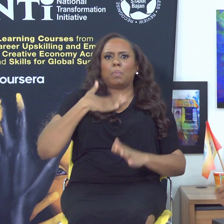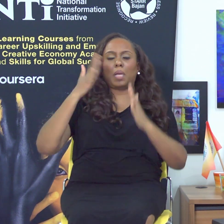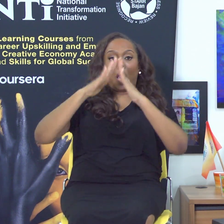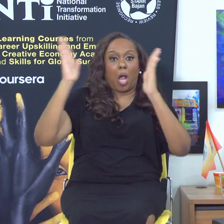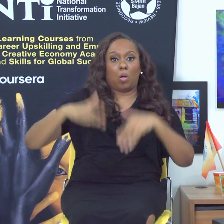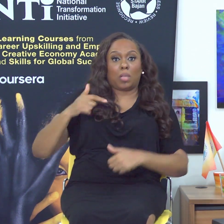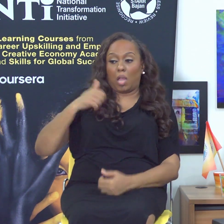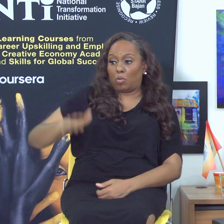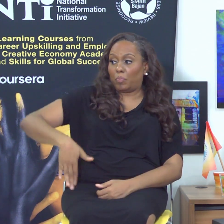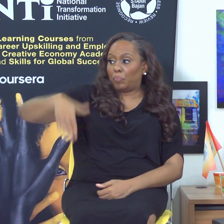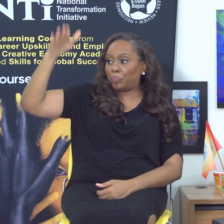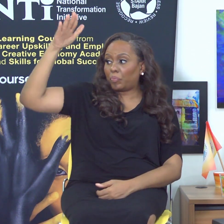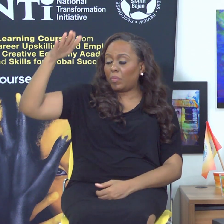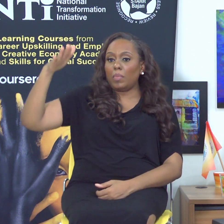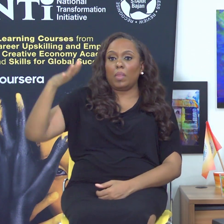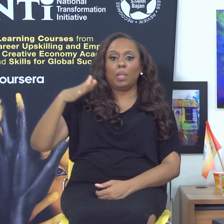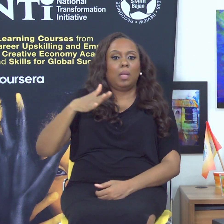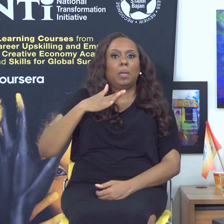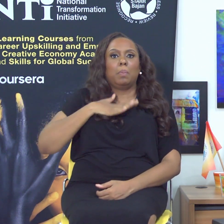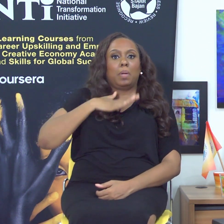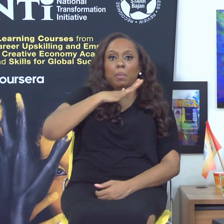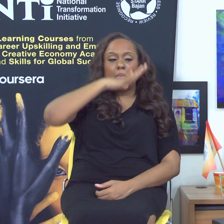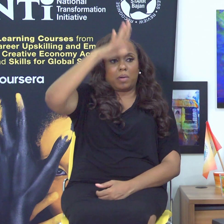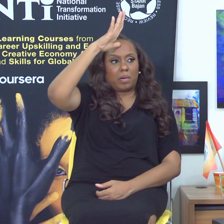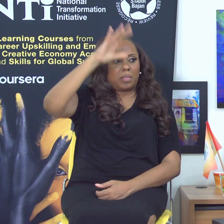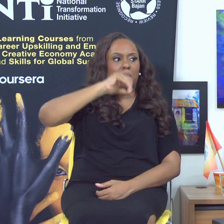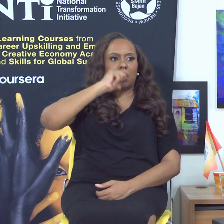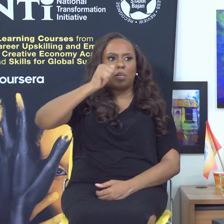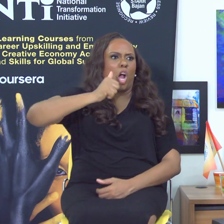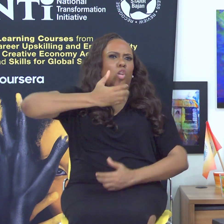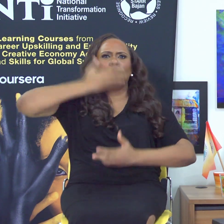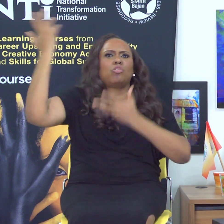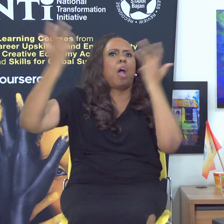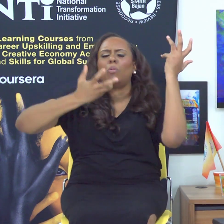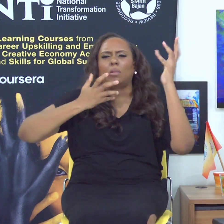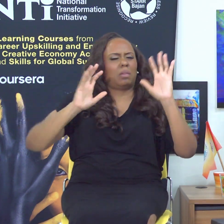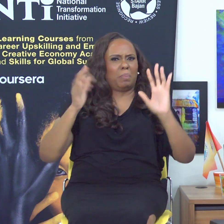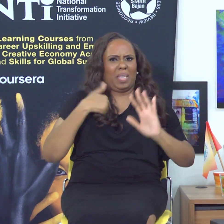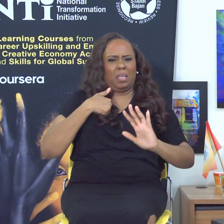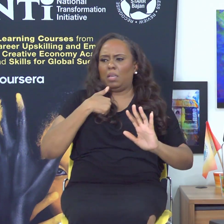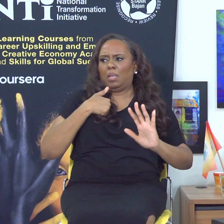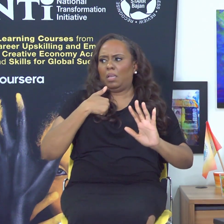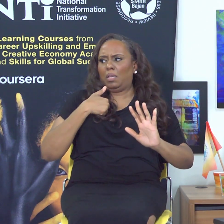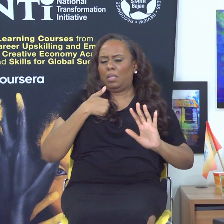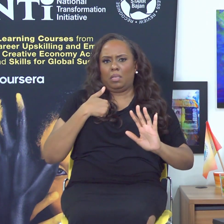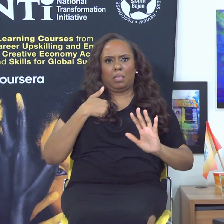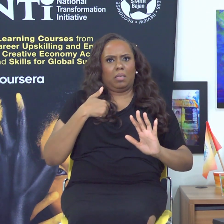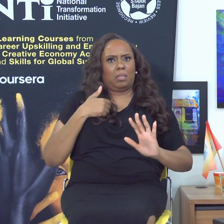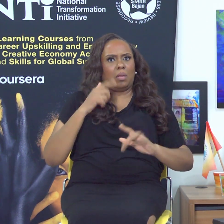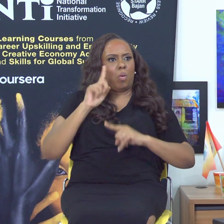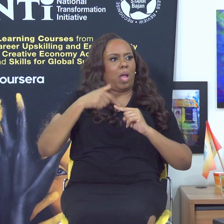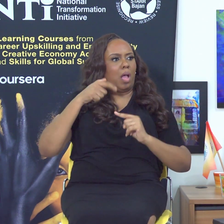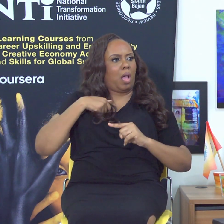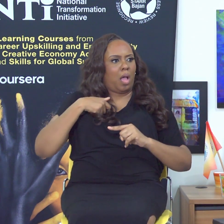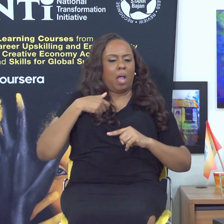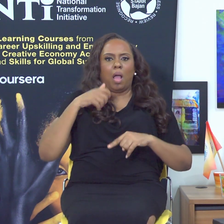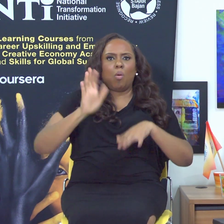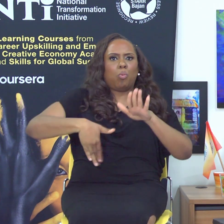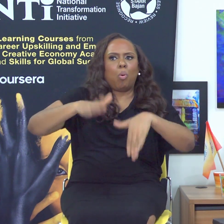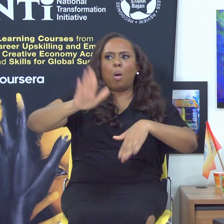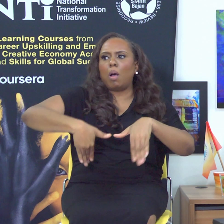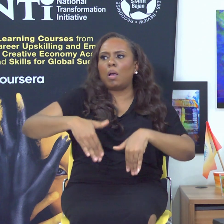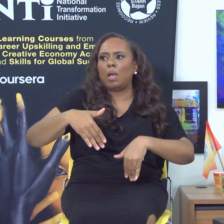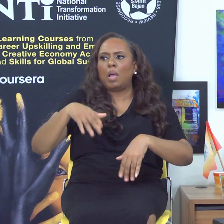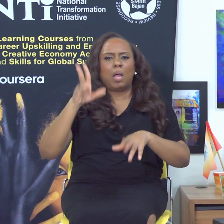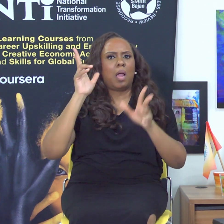and father did not raise their voices. Oh. So on the road, I get startled when people are